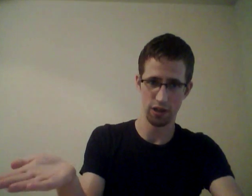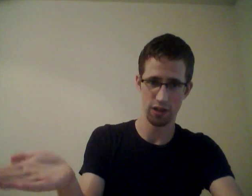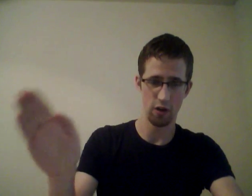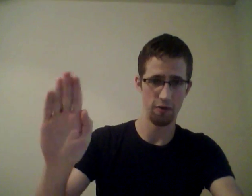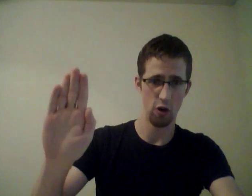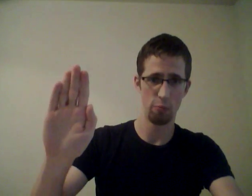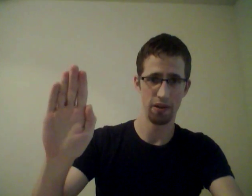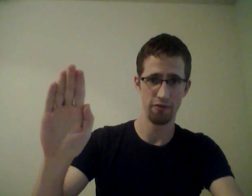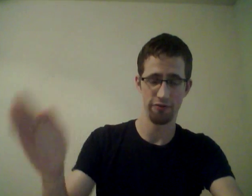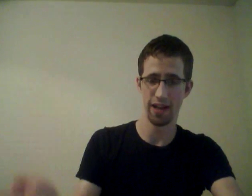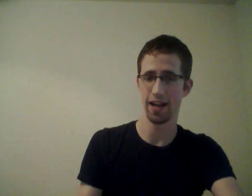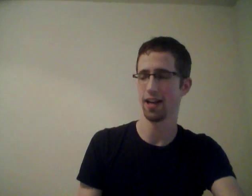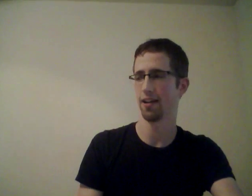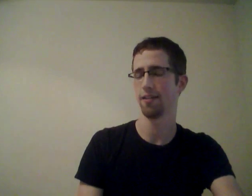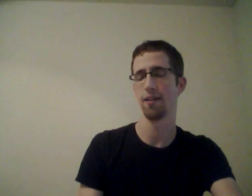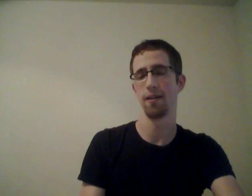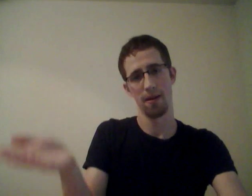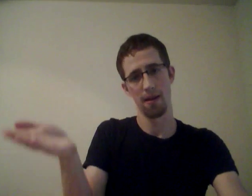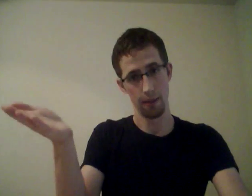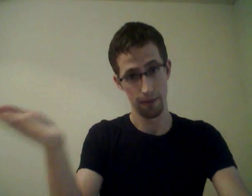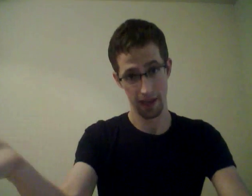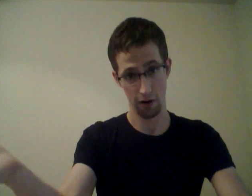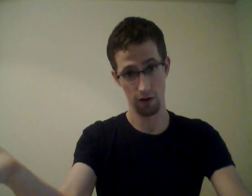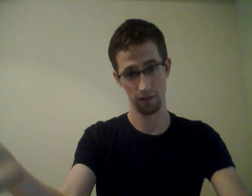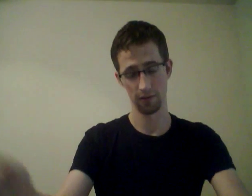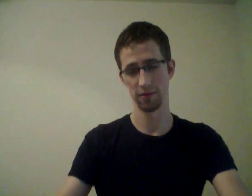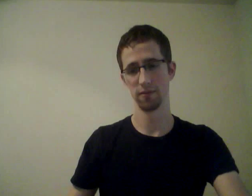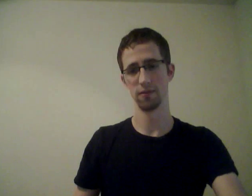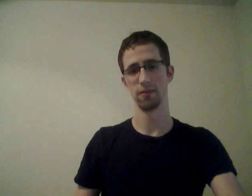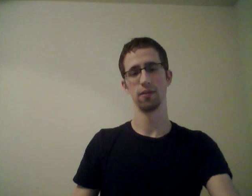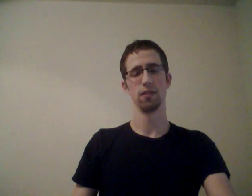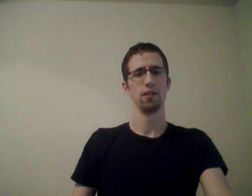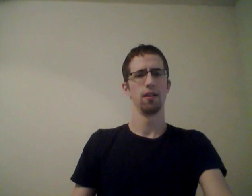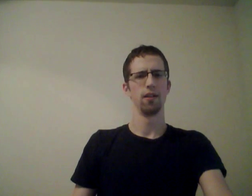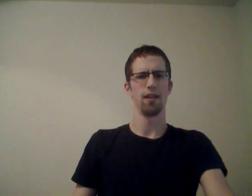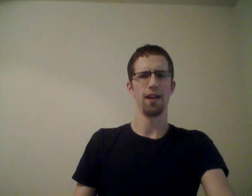upturned, open, flat hand there. Like,